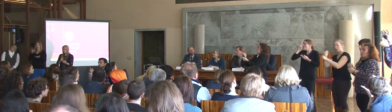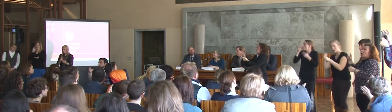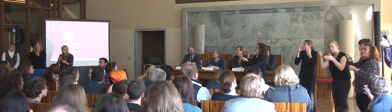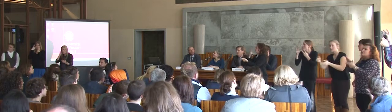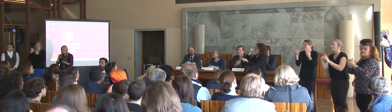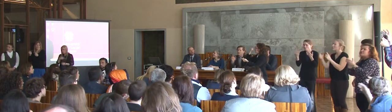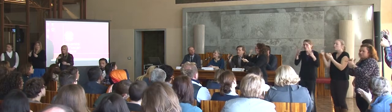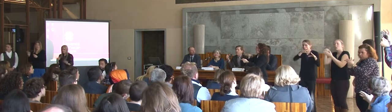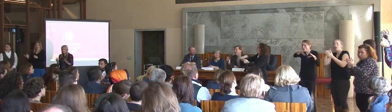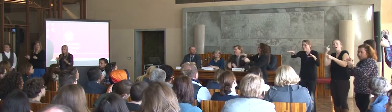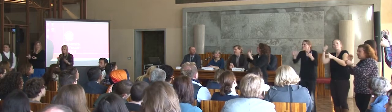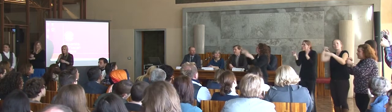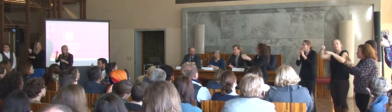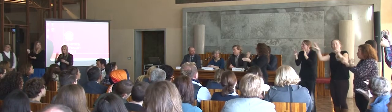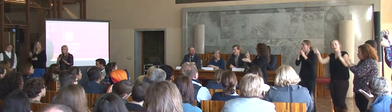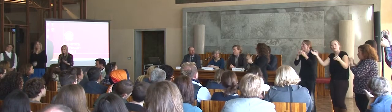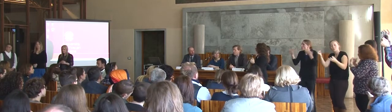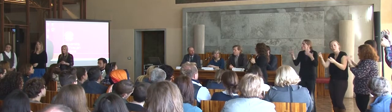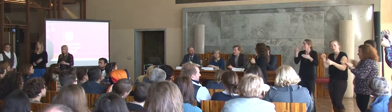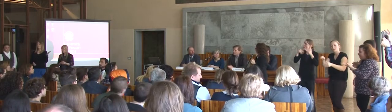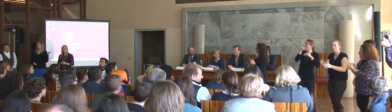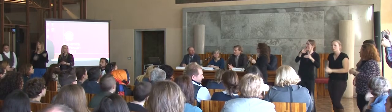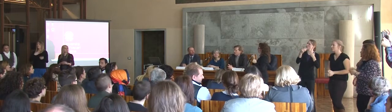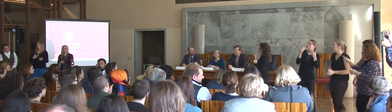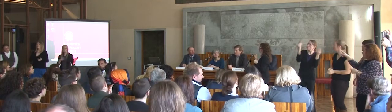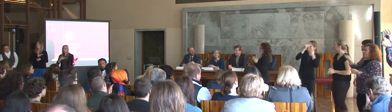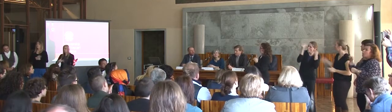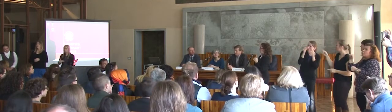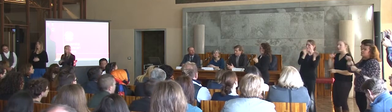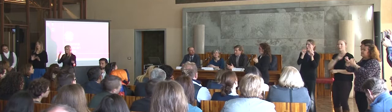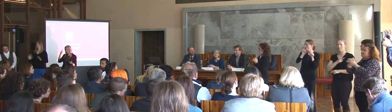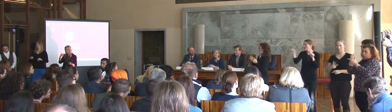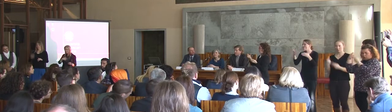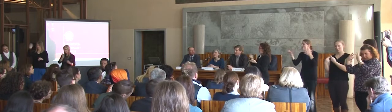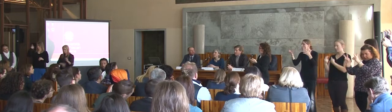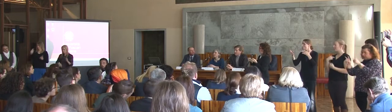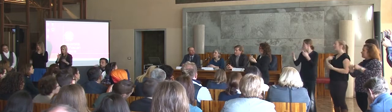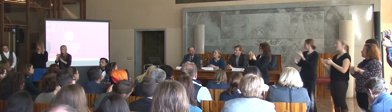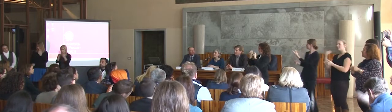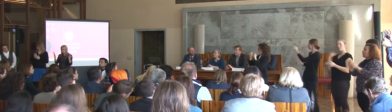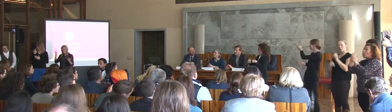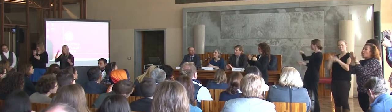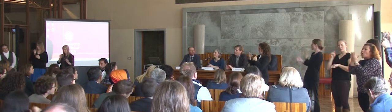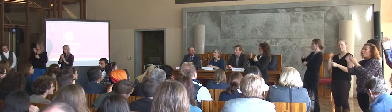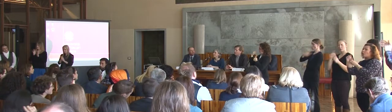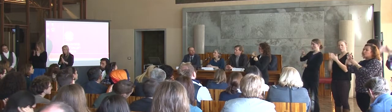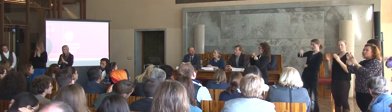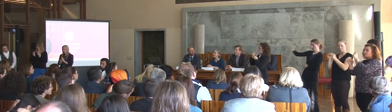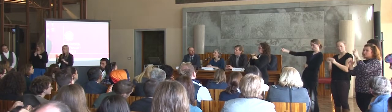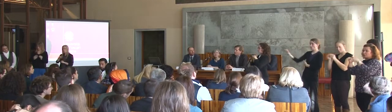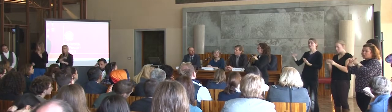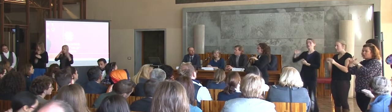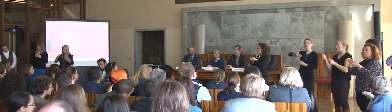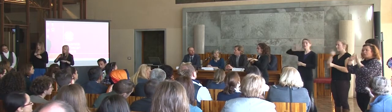When it started, the dictionary, it was a focus